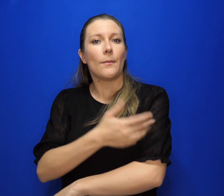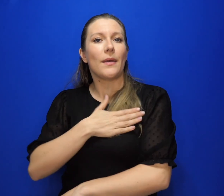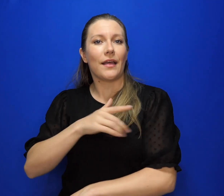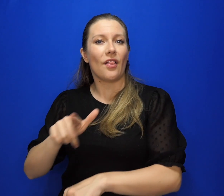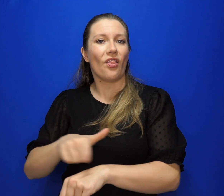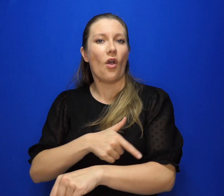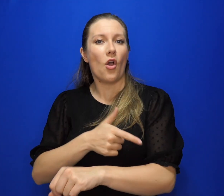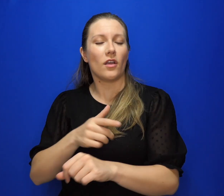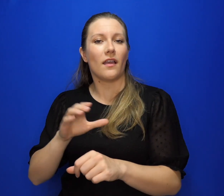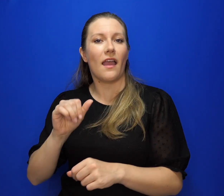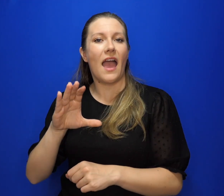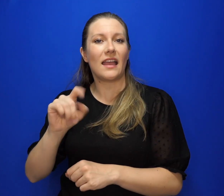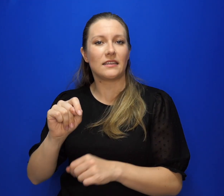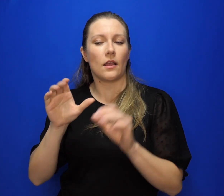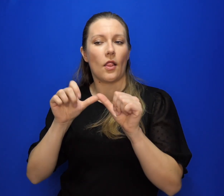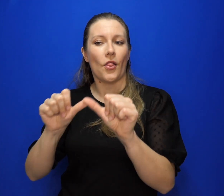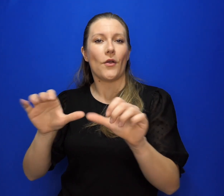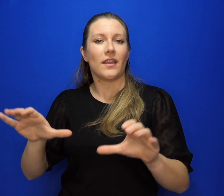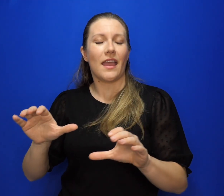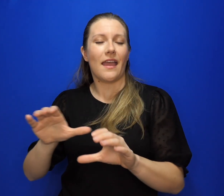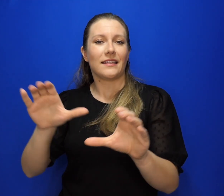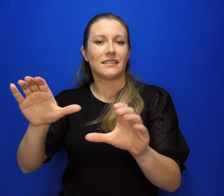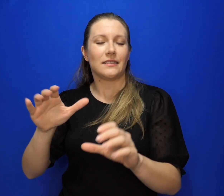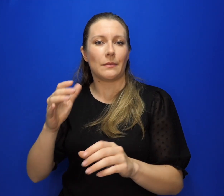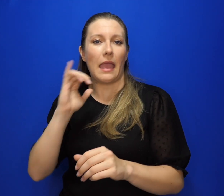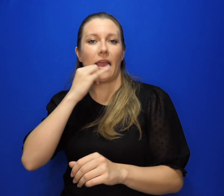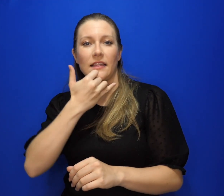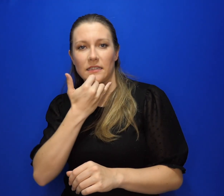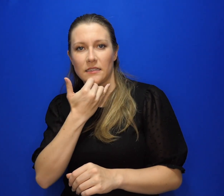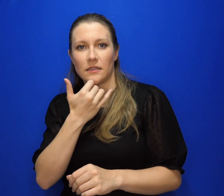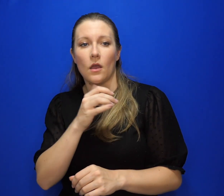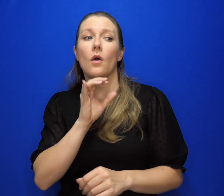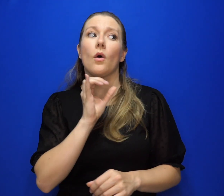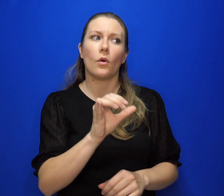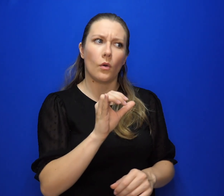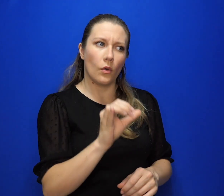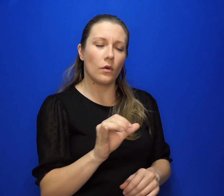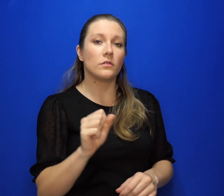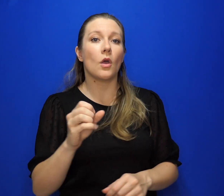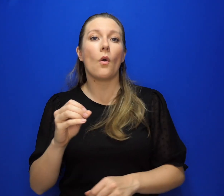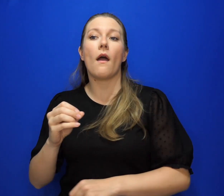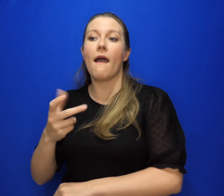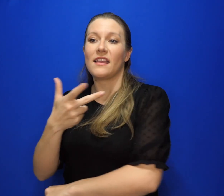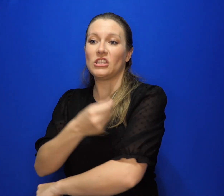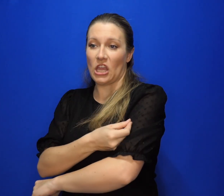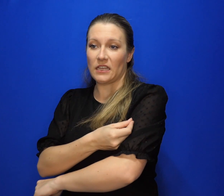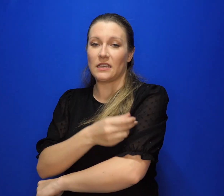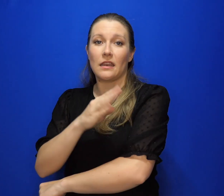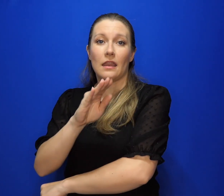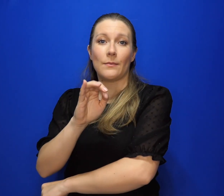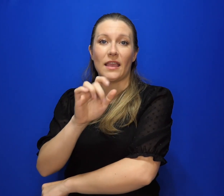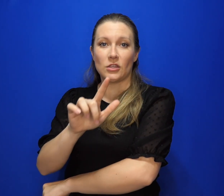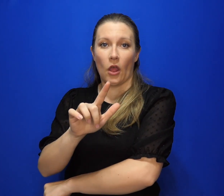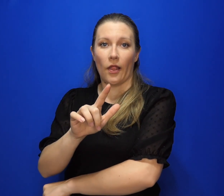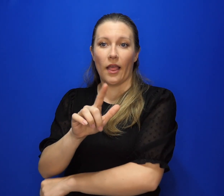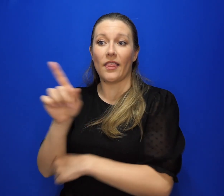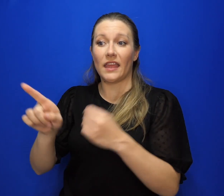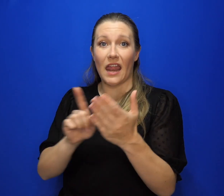accident? So I shoot my basal insulin, and an hour later, I can't believe this. It does